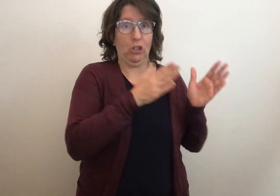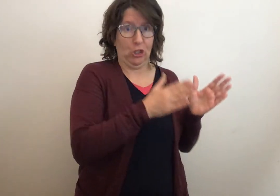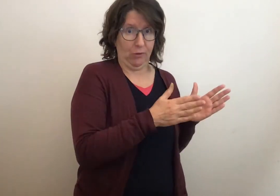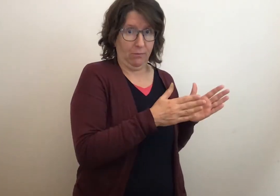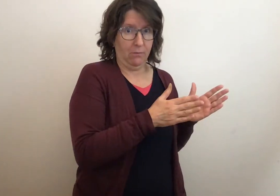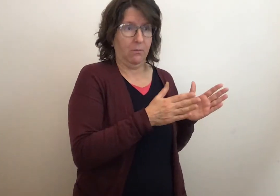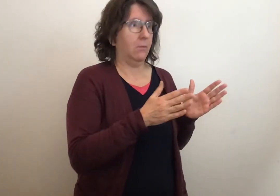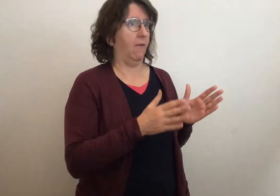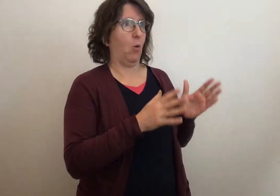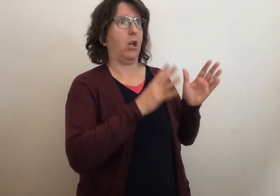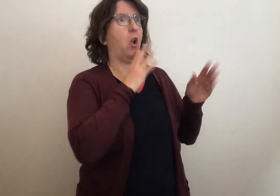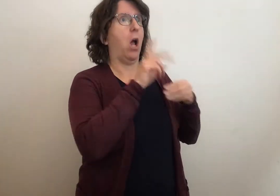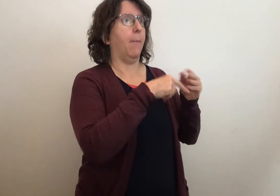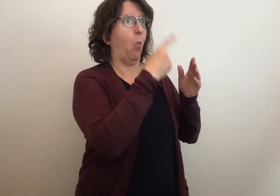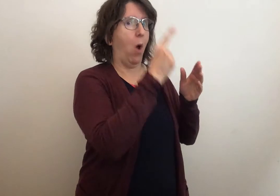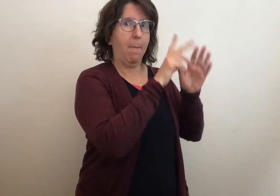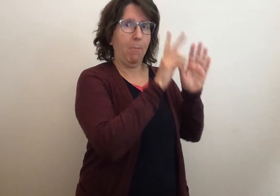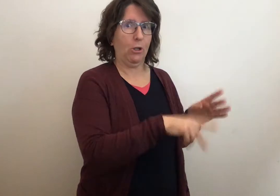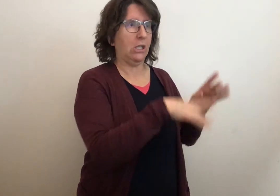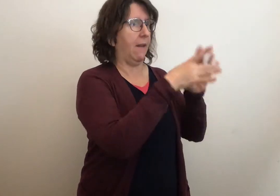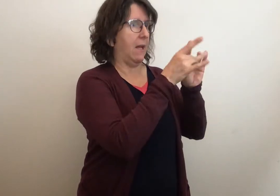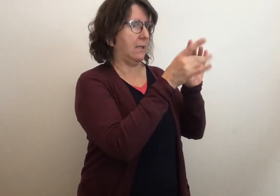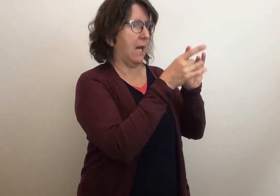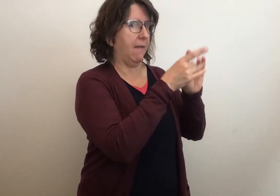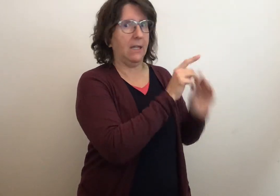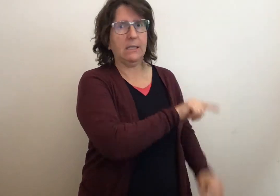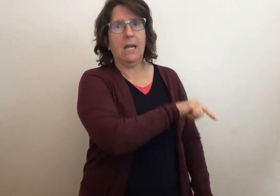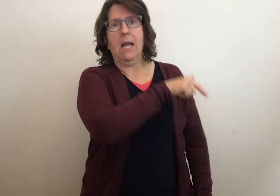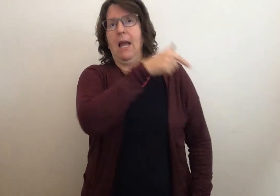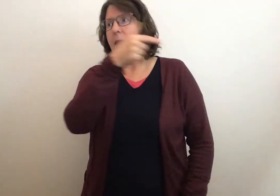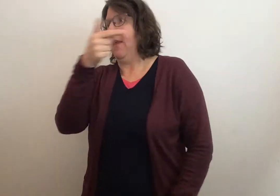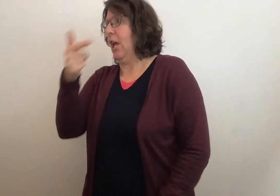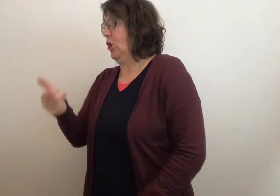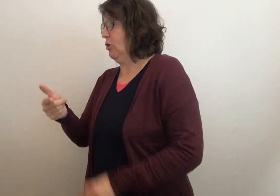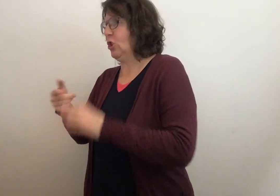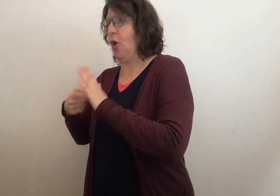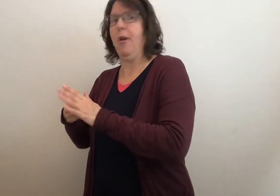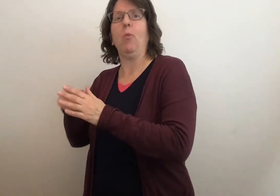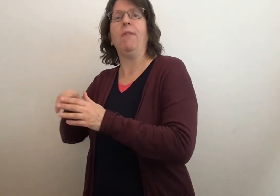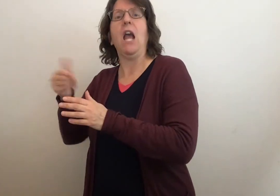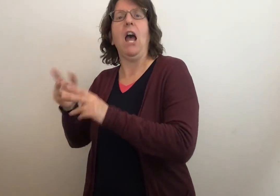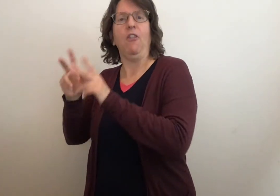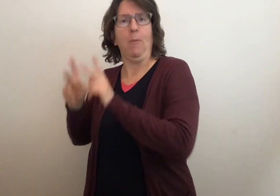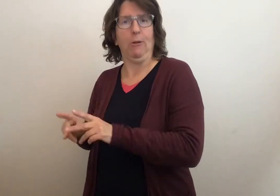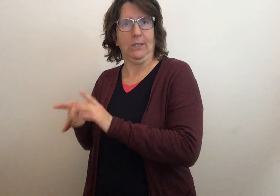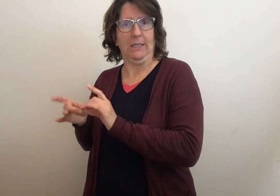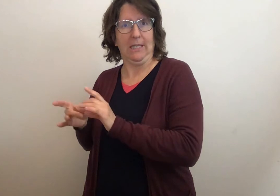character. If you want to talk about one person, they say this, and then you're showing what the other person